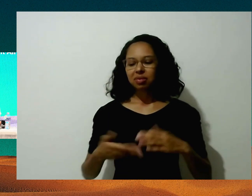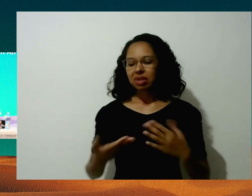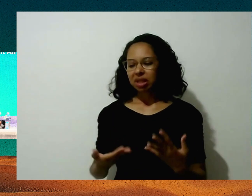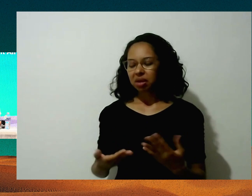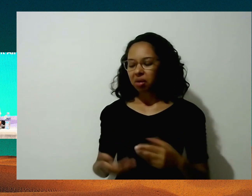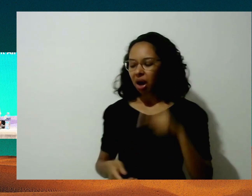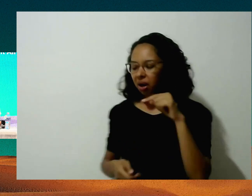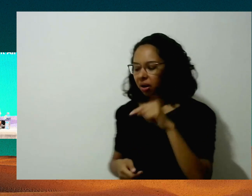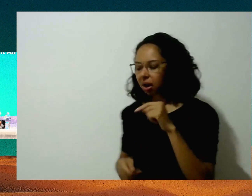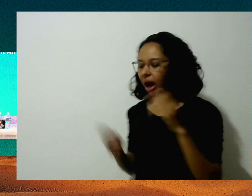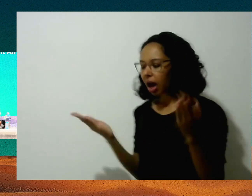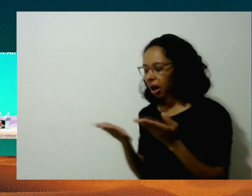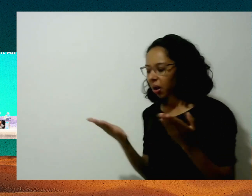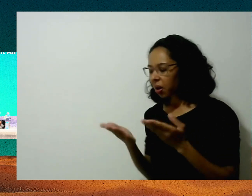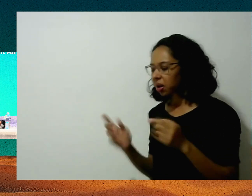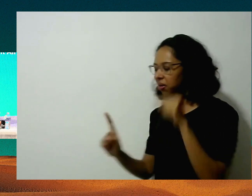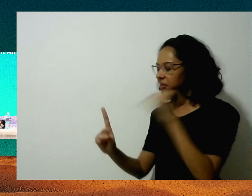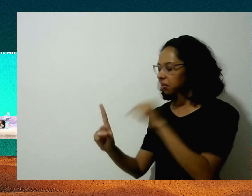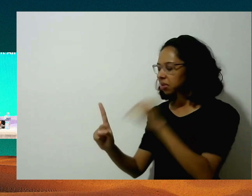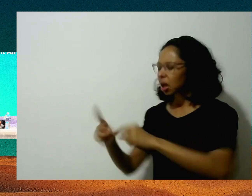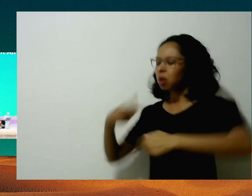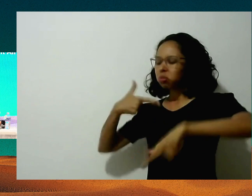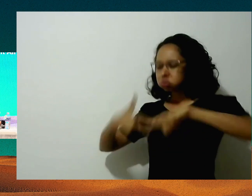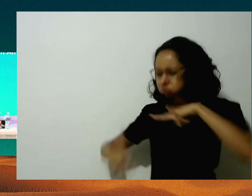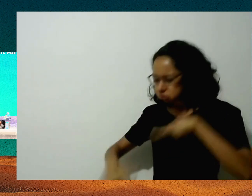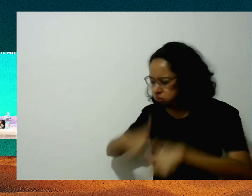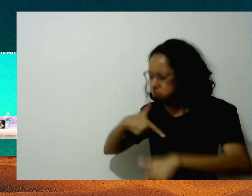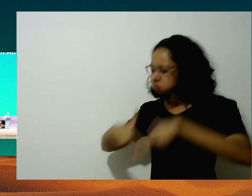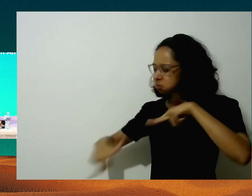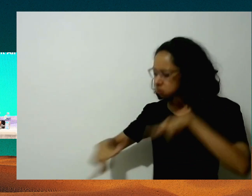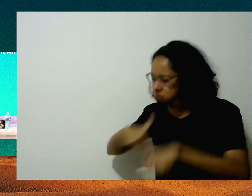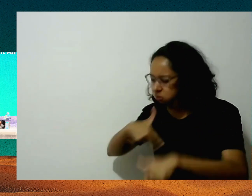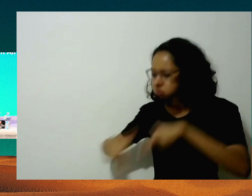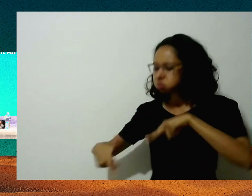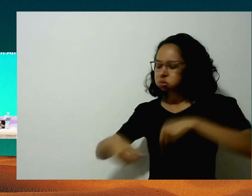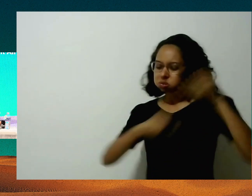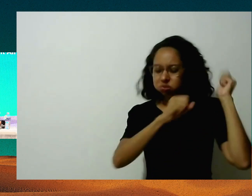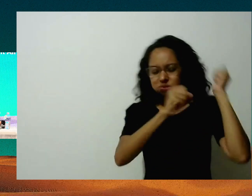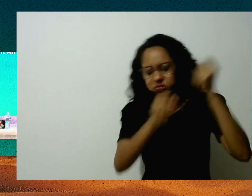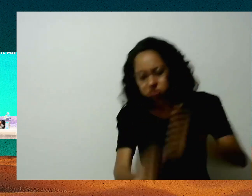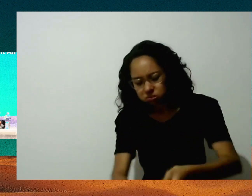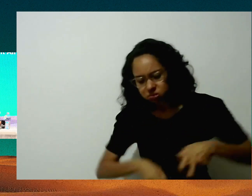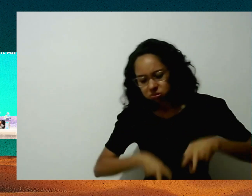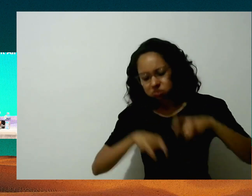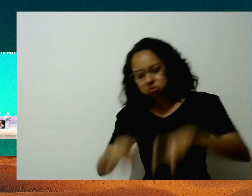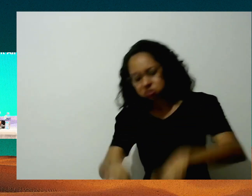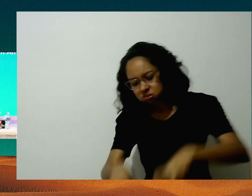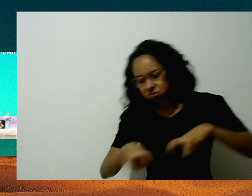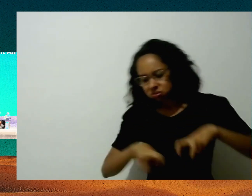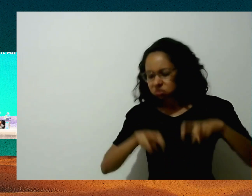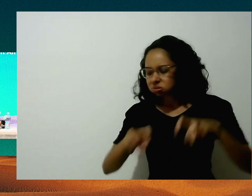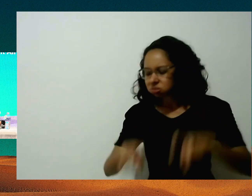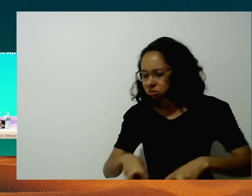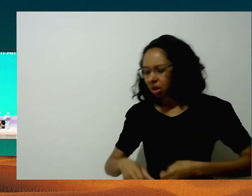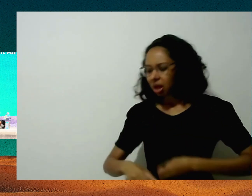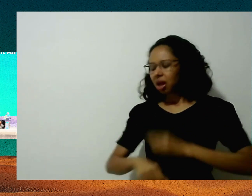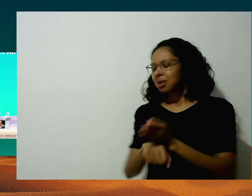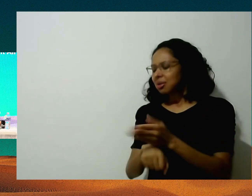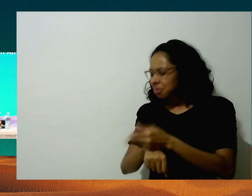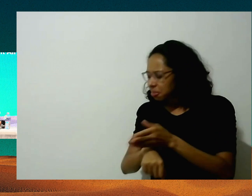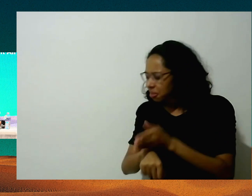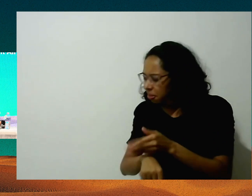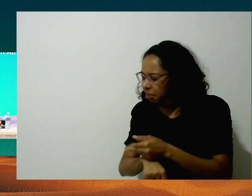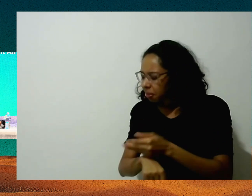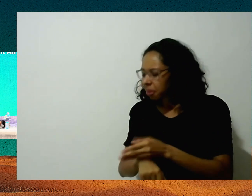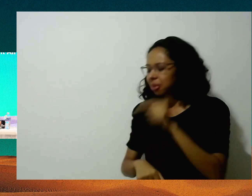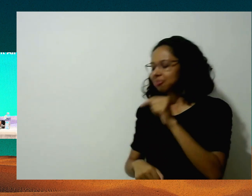obterás dela o sustento durante os dias de tua vida. In toil you shall eat of it